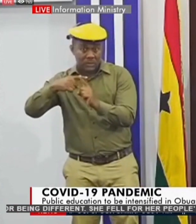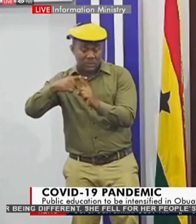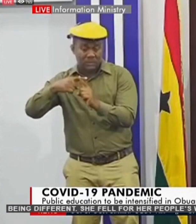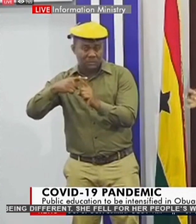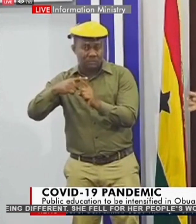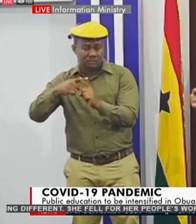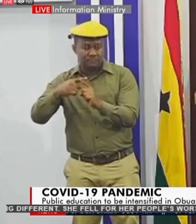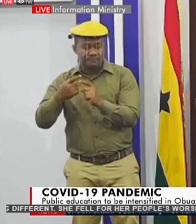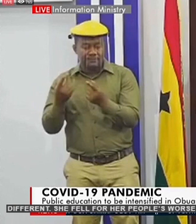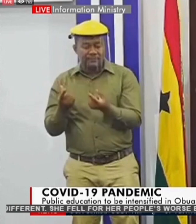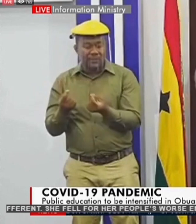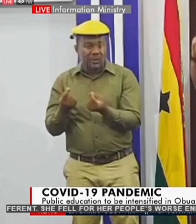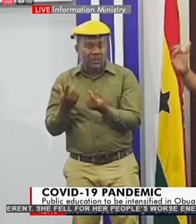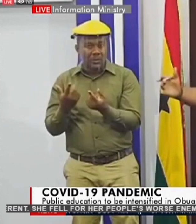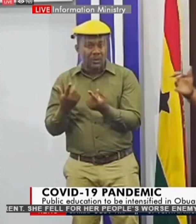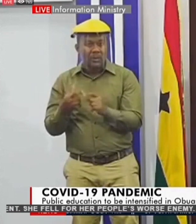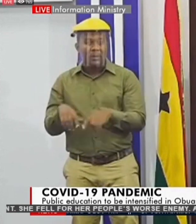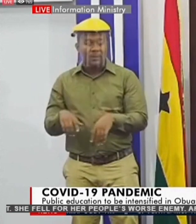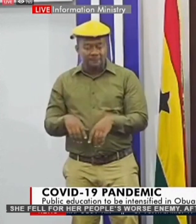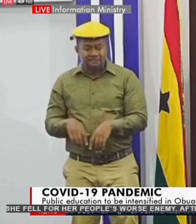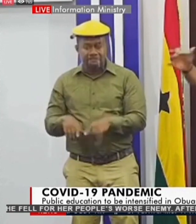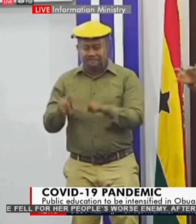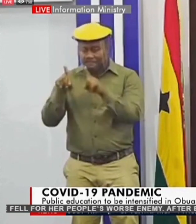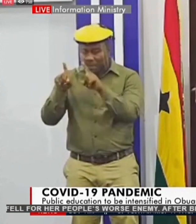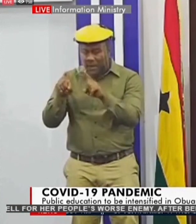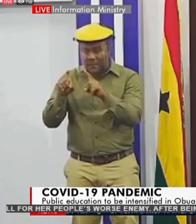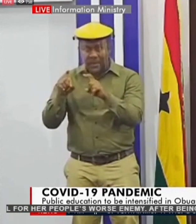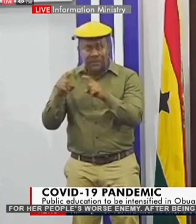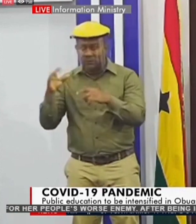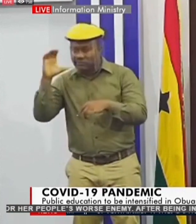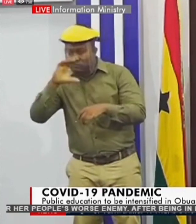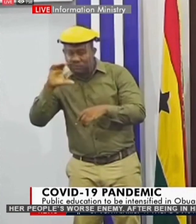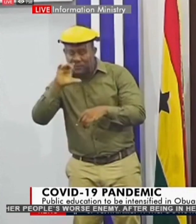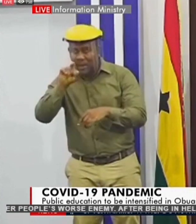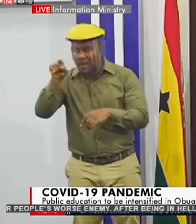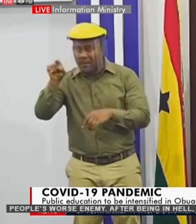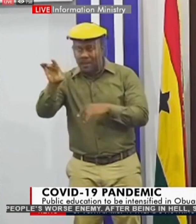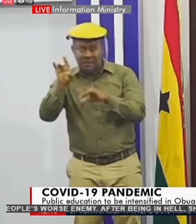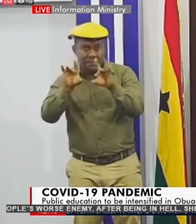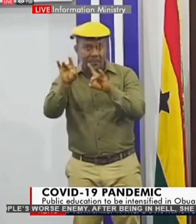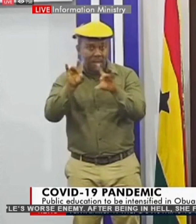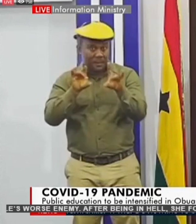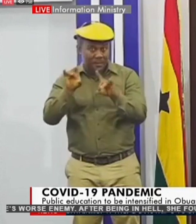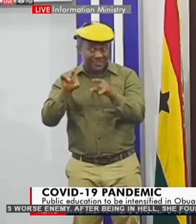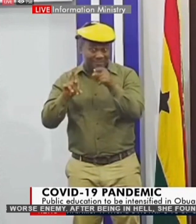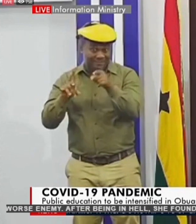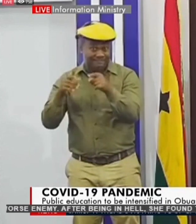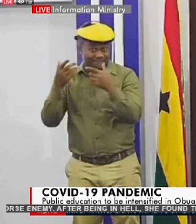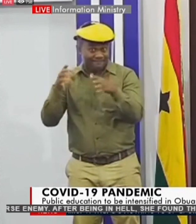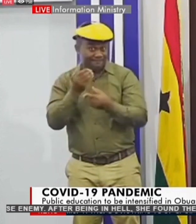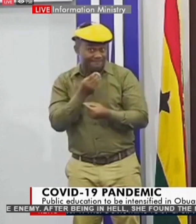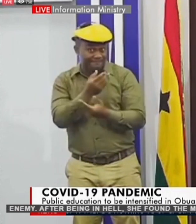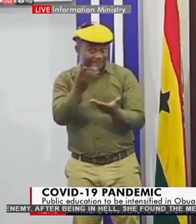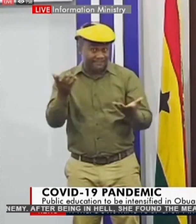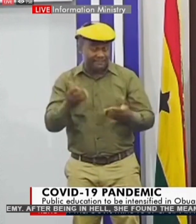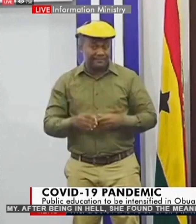enhanced contact tracing has resumed in those areas that Dr. Franklin spoke